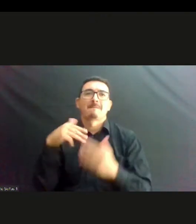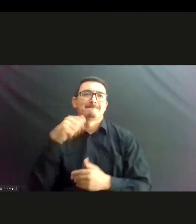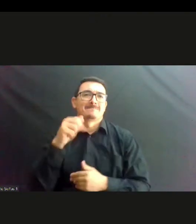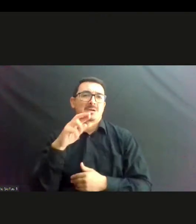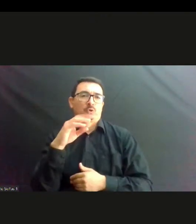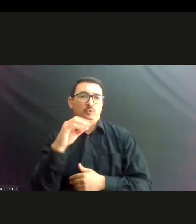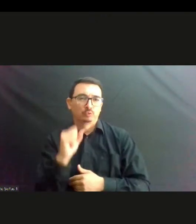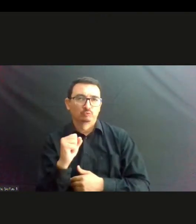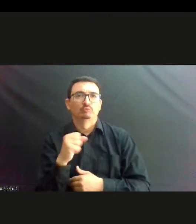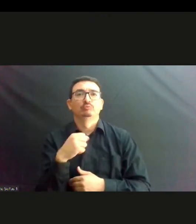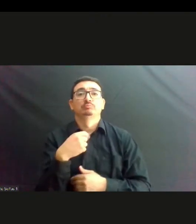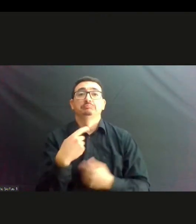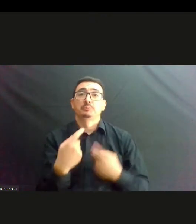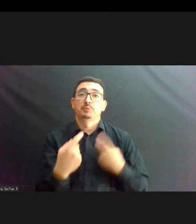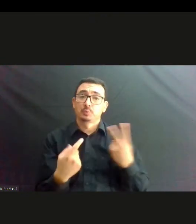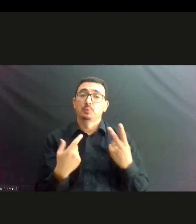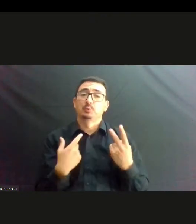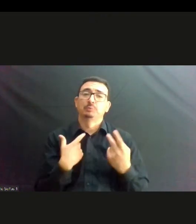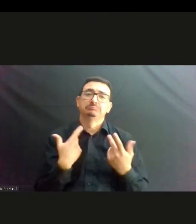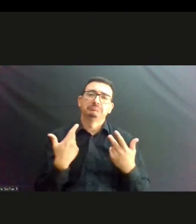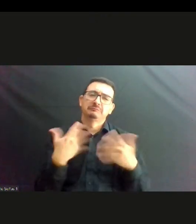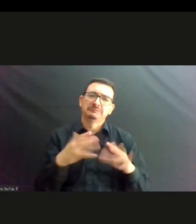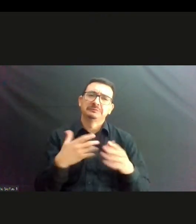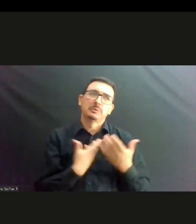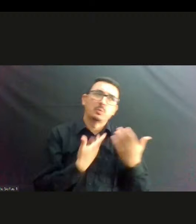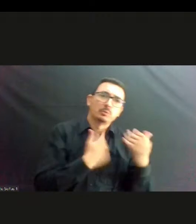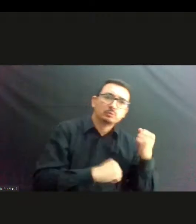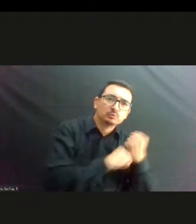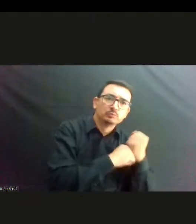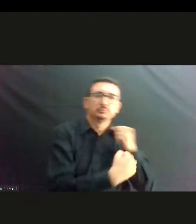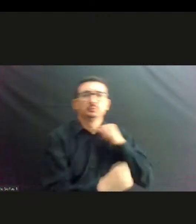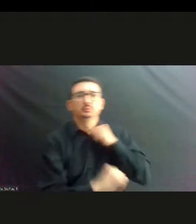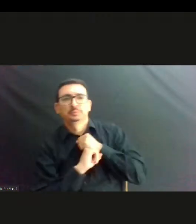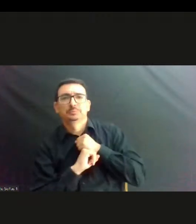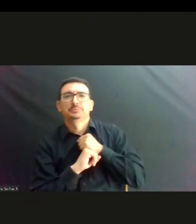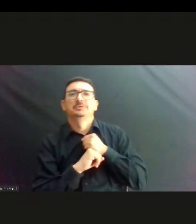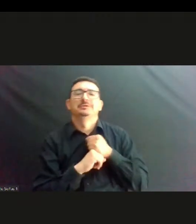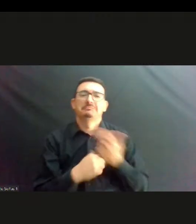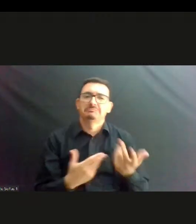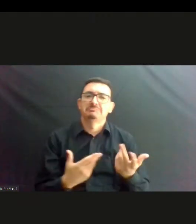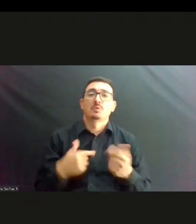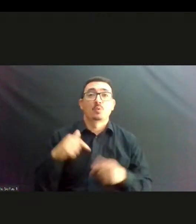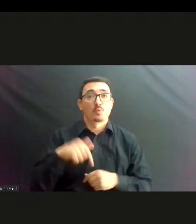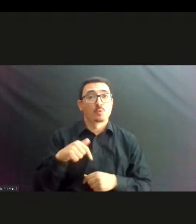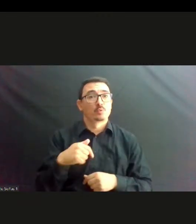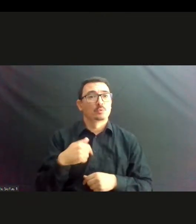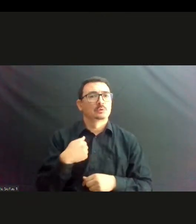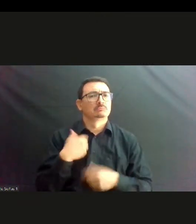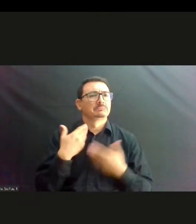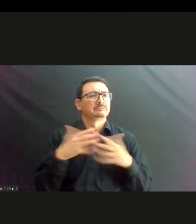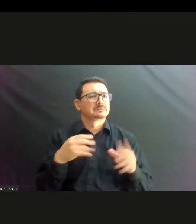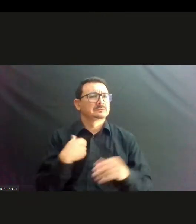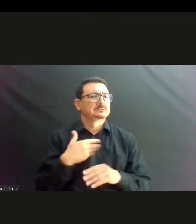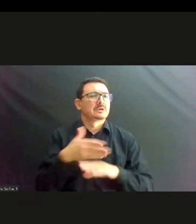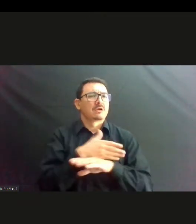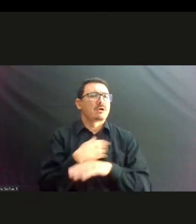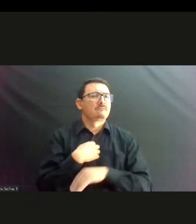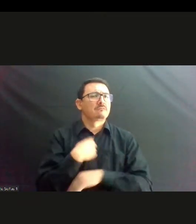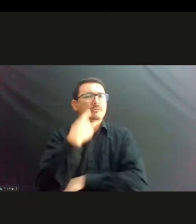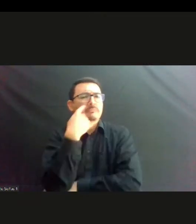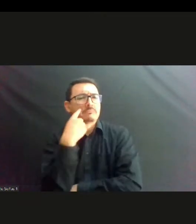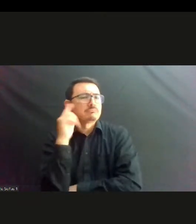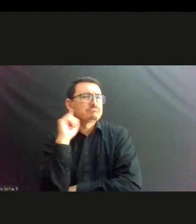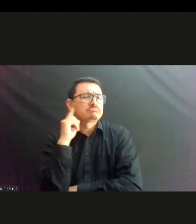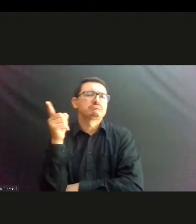Ladies and gentlemen, what we heard today helps us understand several options on how to use the potential